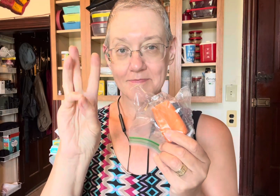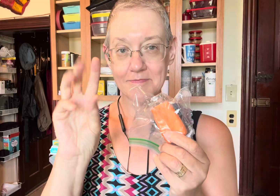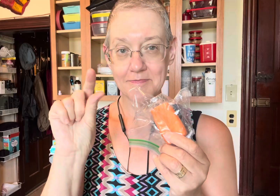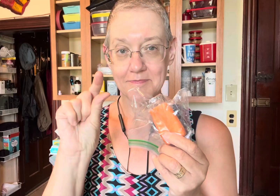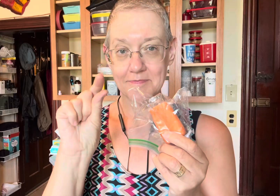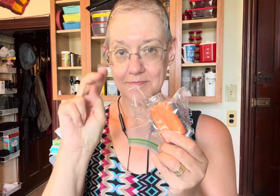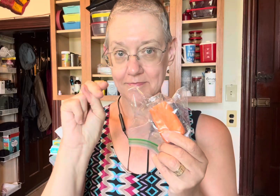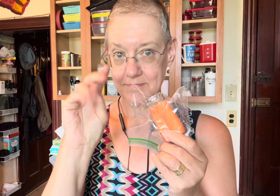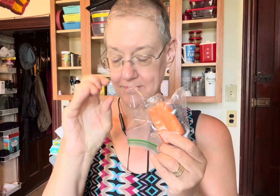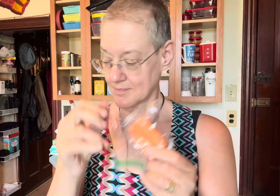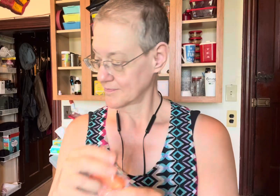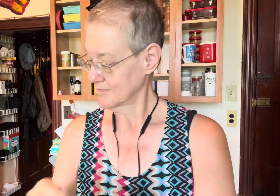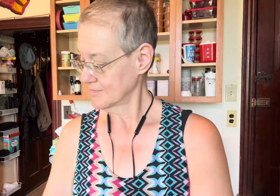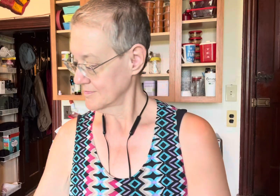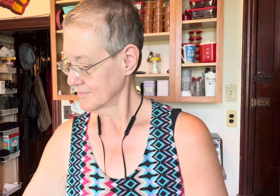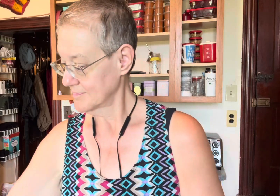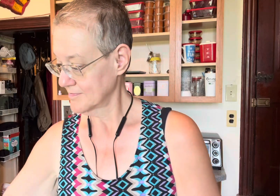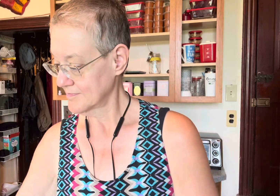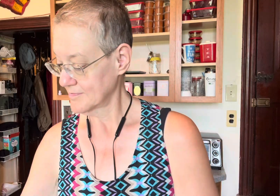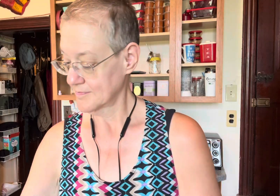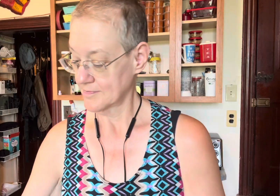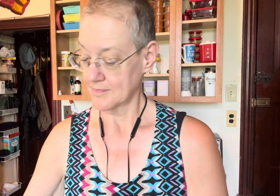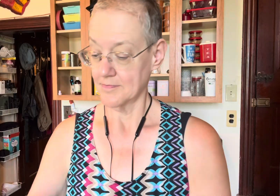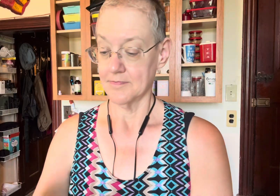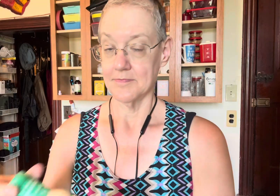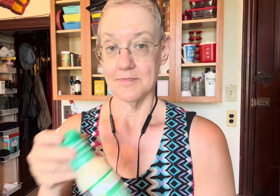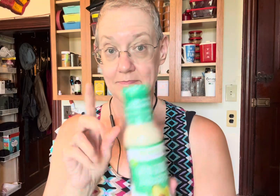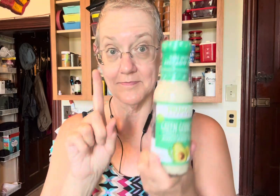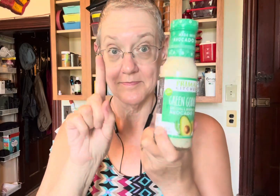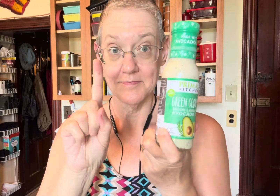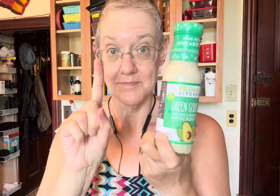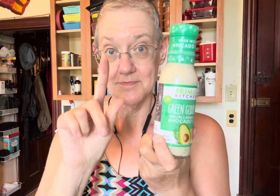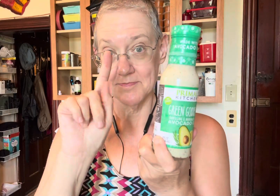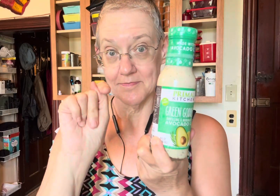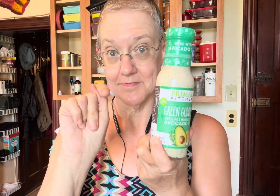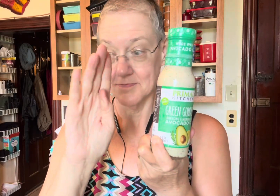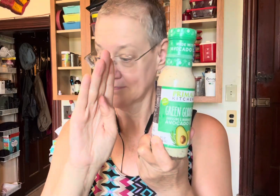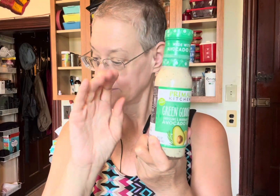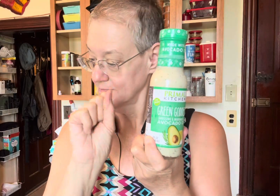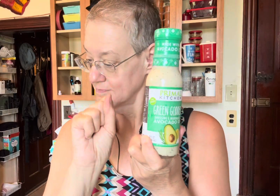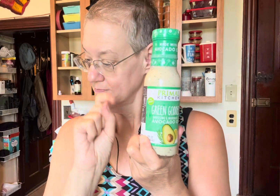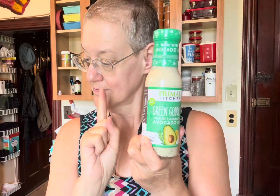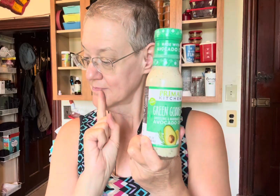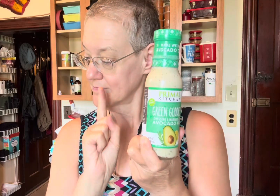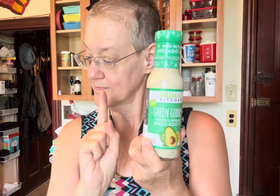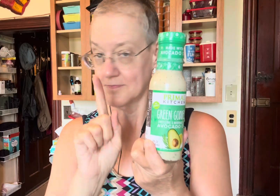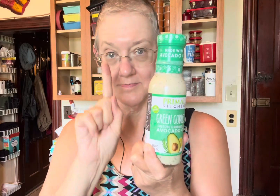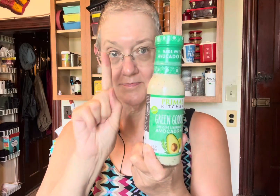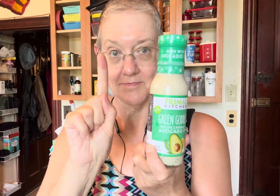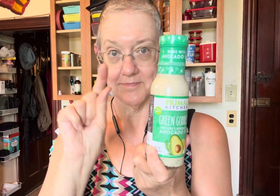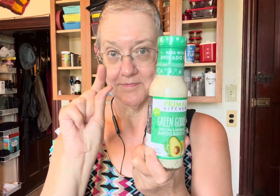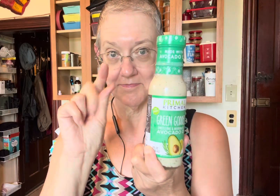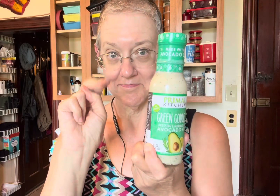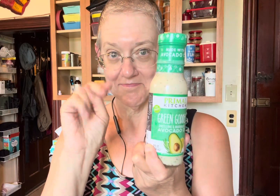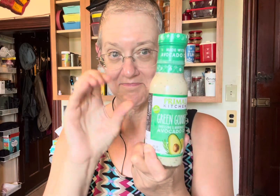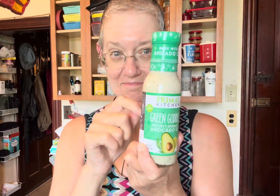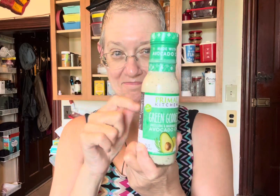is 1.6 grams of net carbs. And here's the dressing. 1 tablespoon is 1 gram of